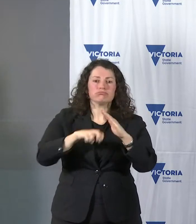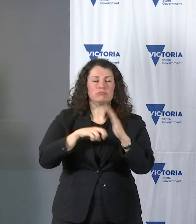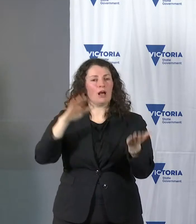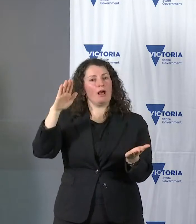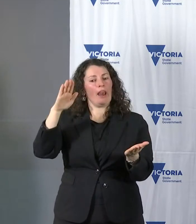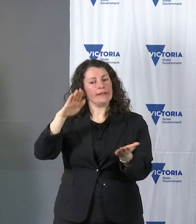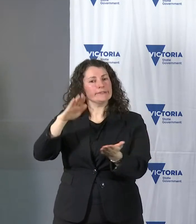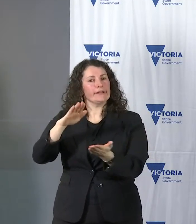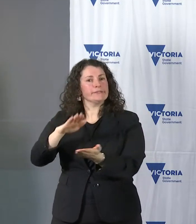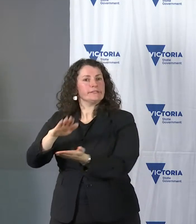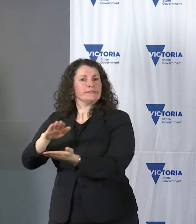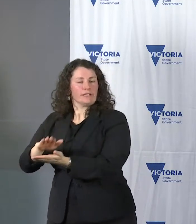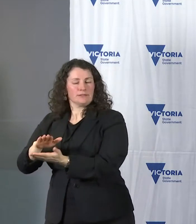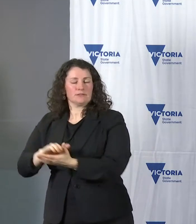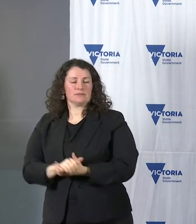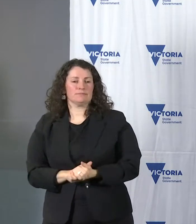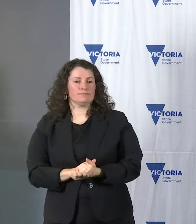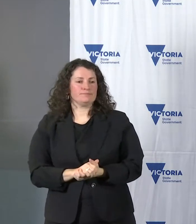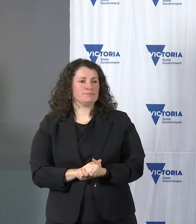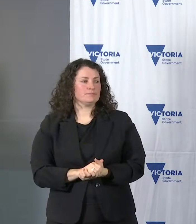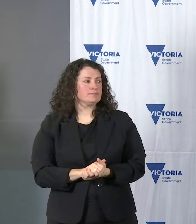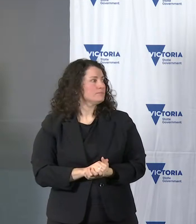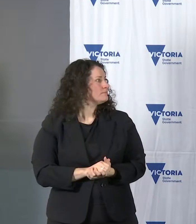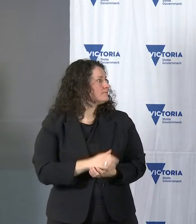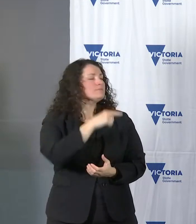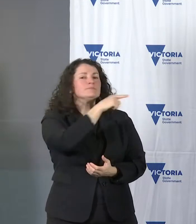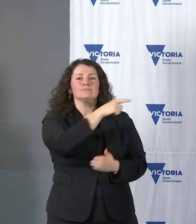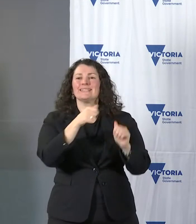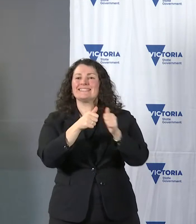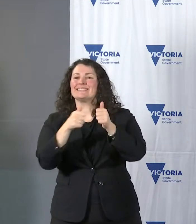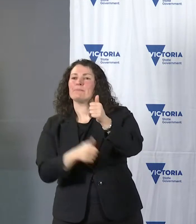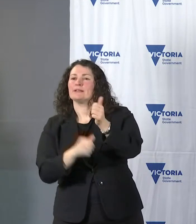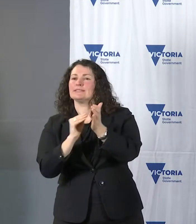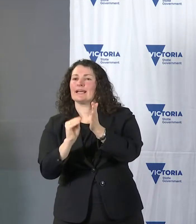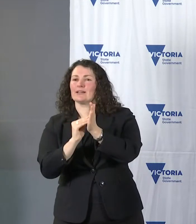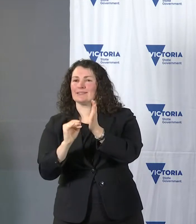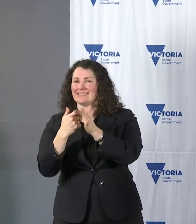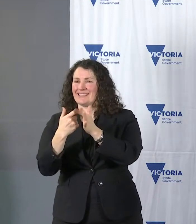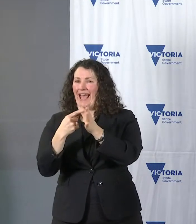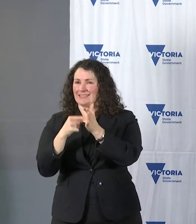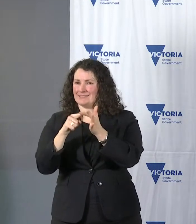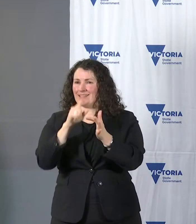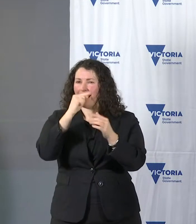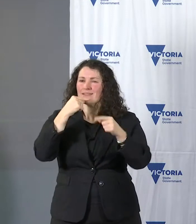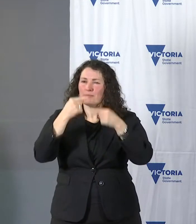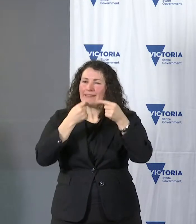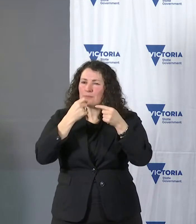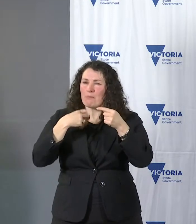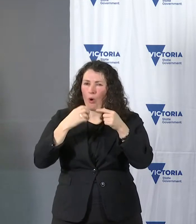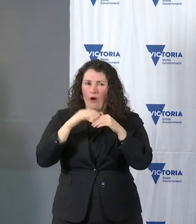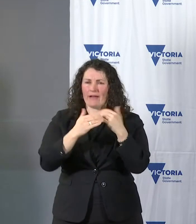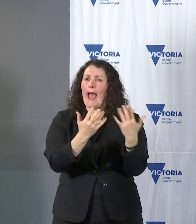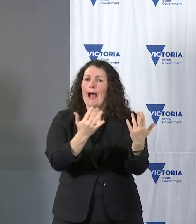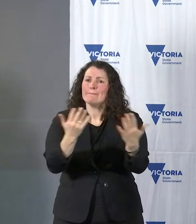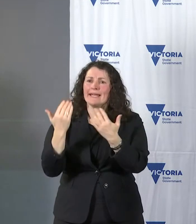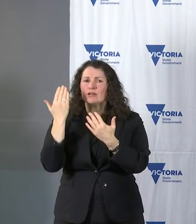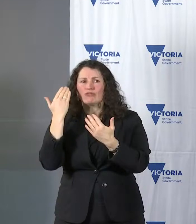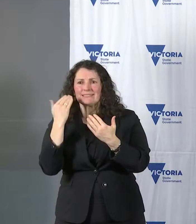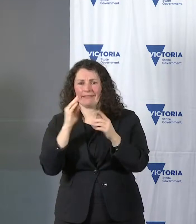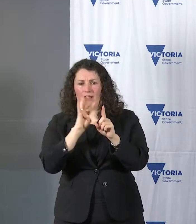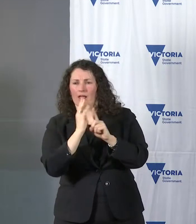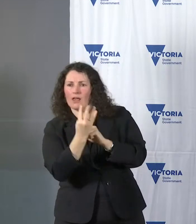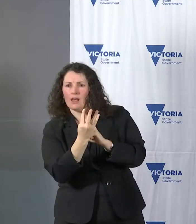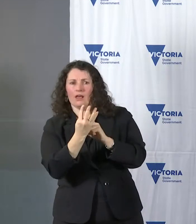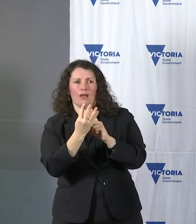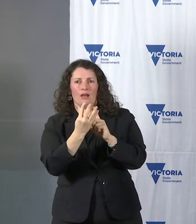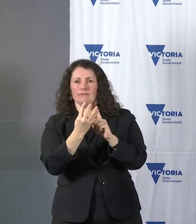Health Officer will discuss the restrictions being eased. But before I do hand over, what I